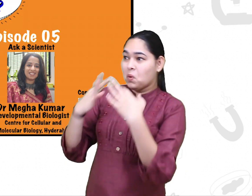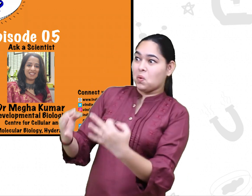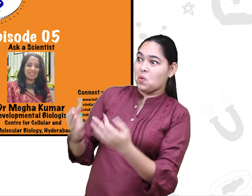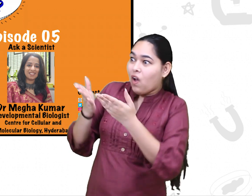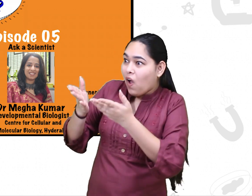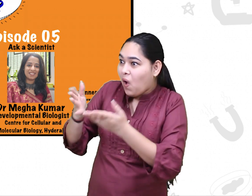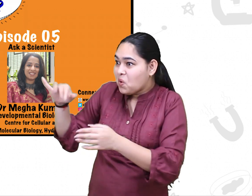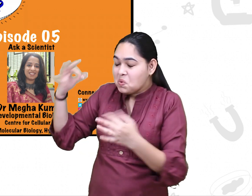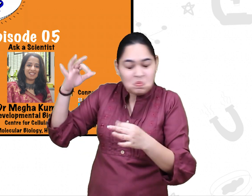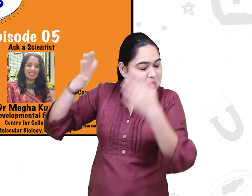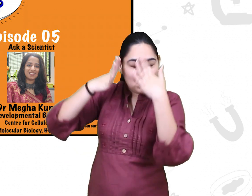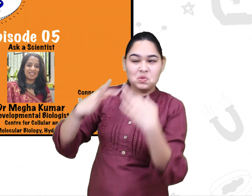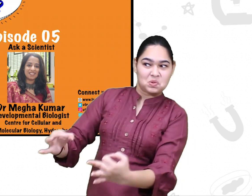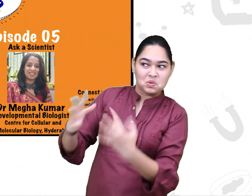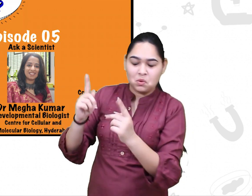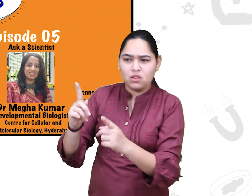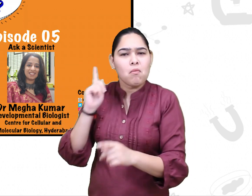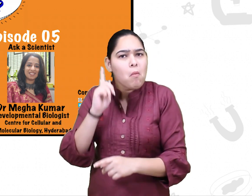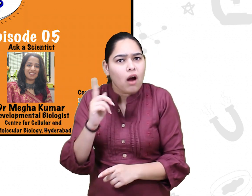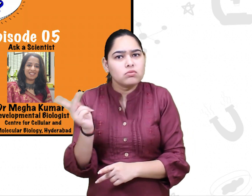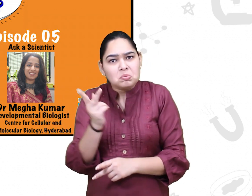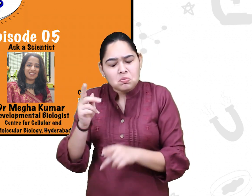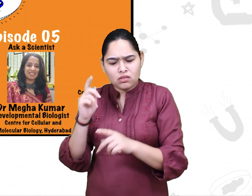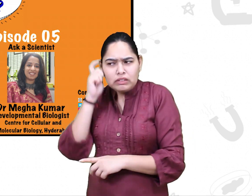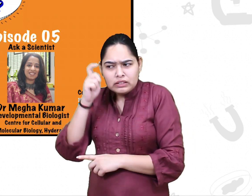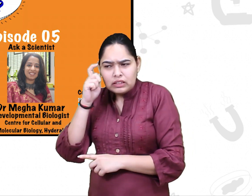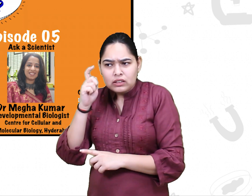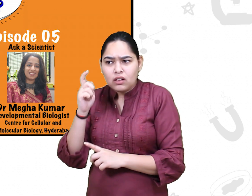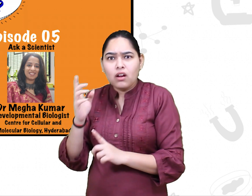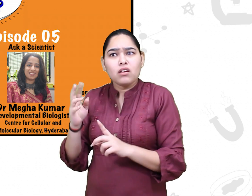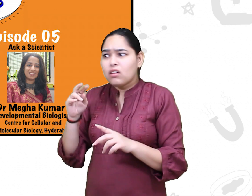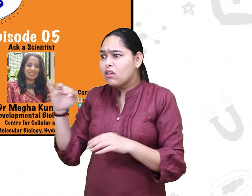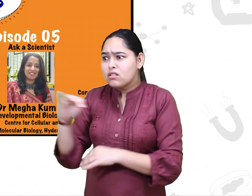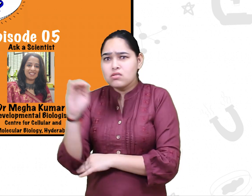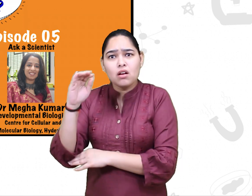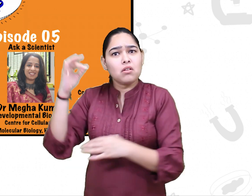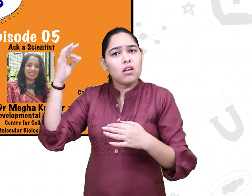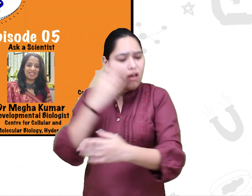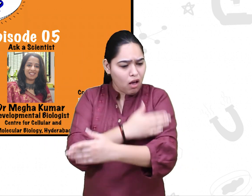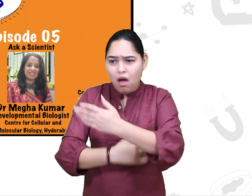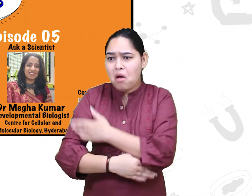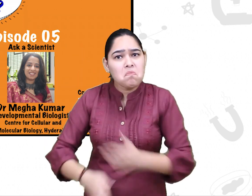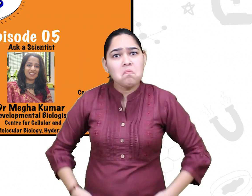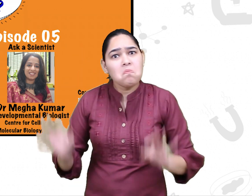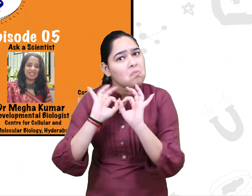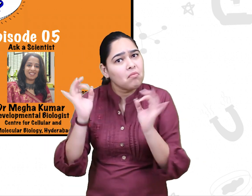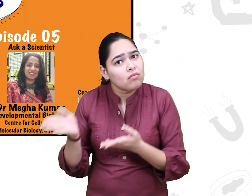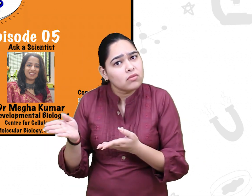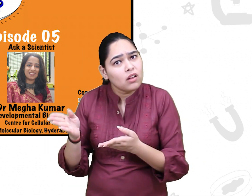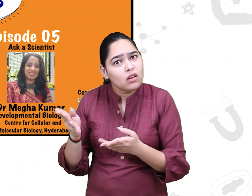dance, but they both realized that the dancing snake had no legs or arms. That made them